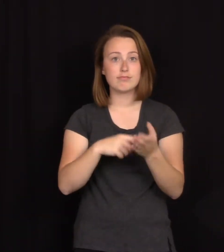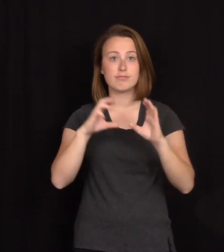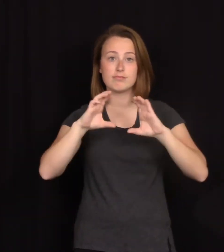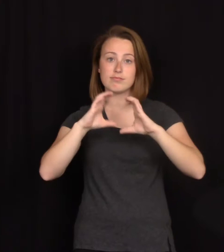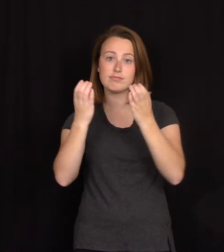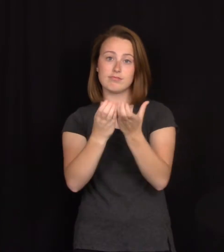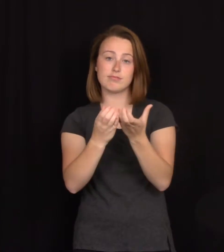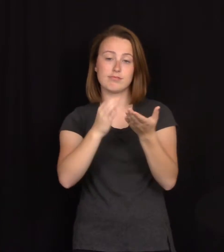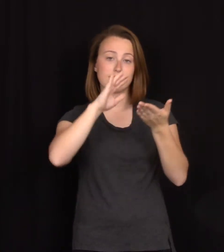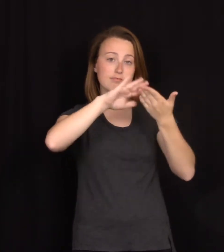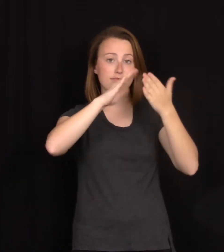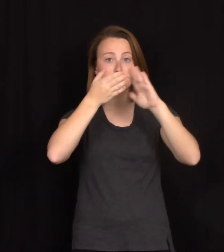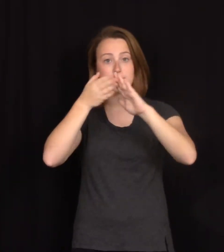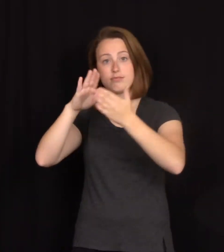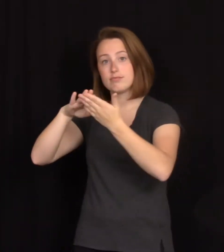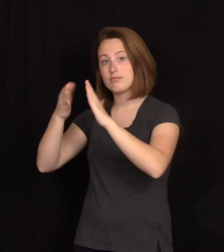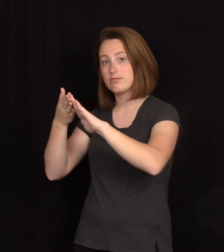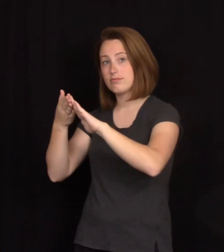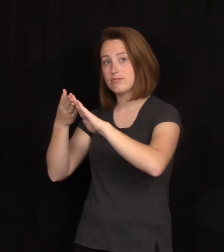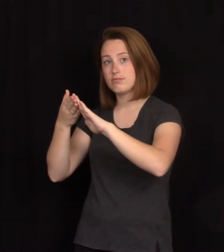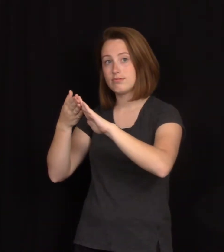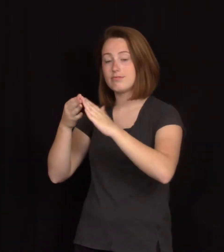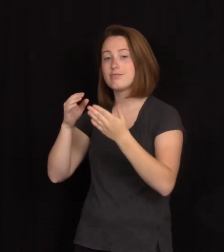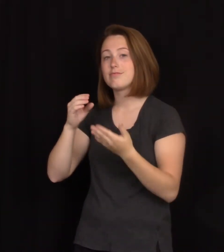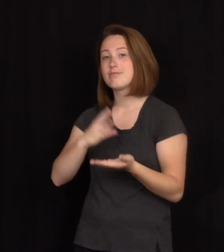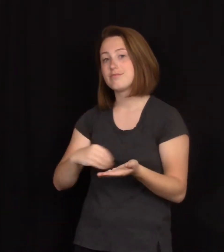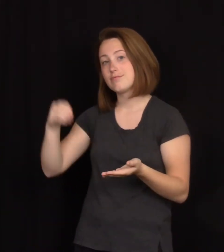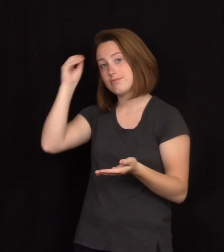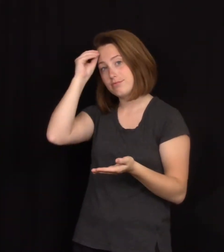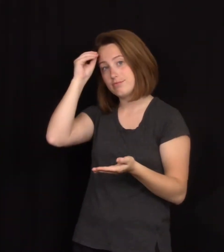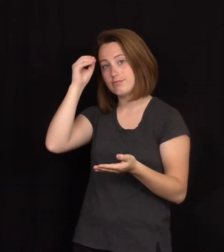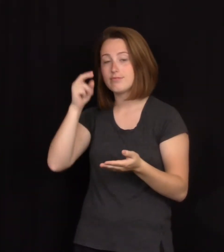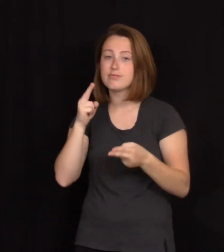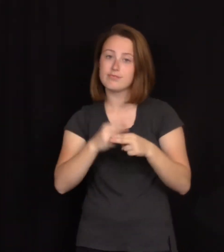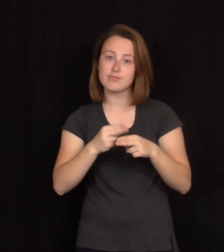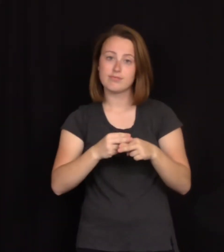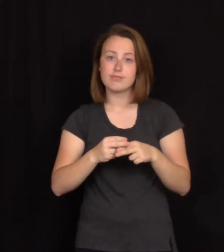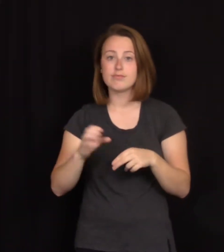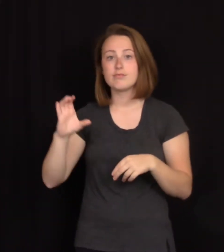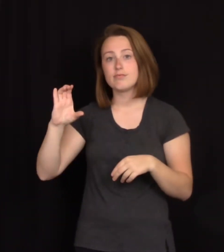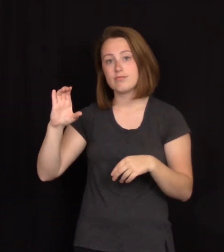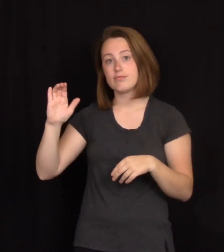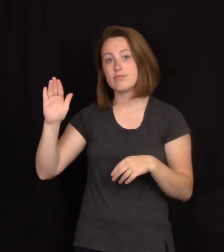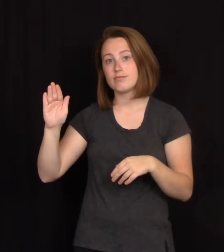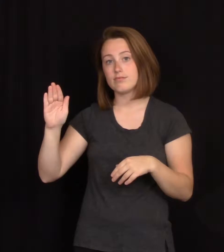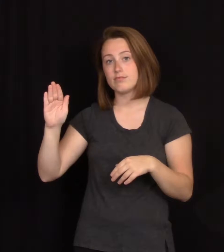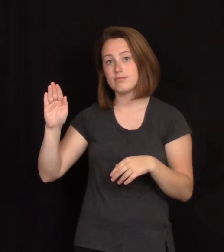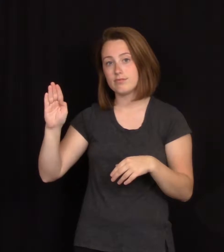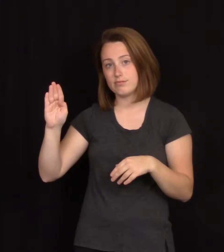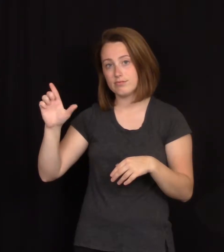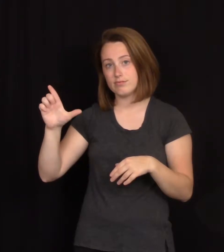Lastly, a community-based learning class that was mostly discussion-based was required.